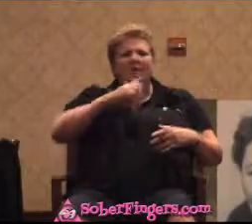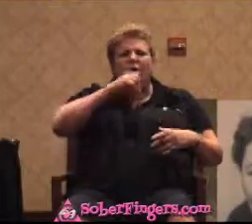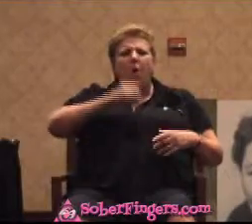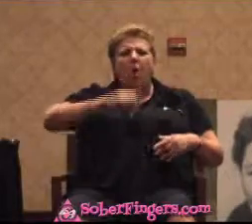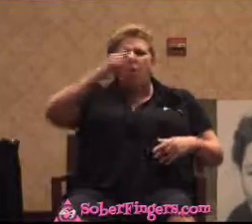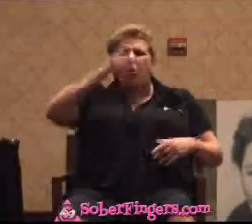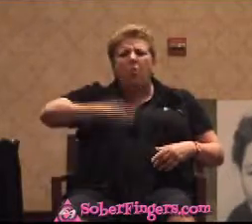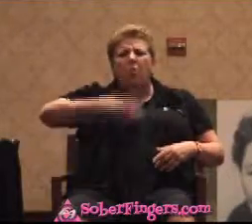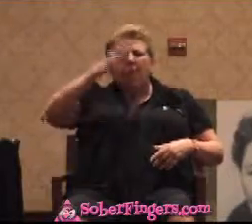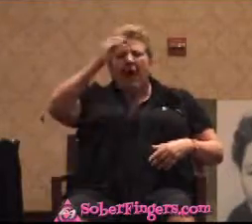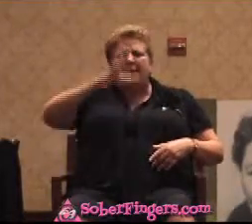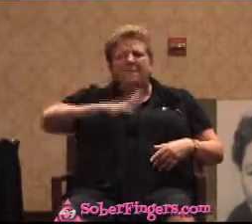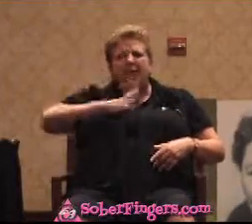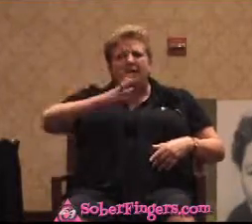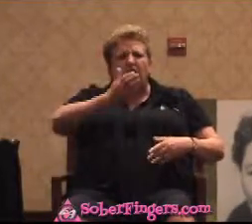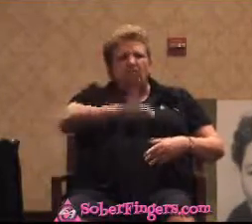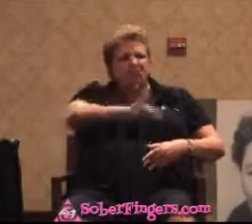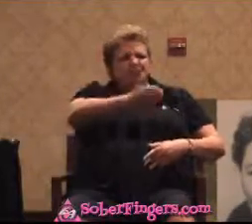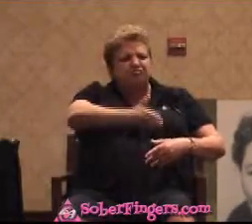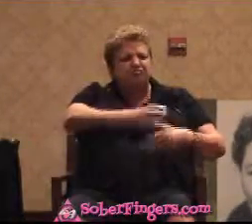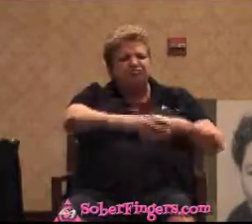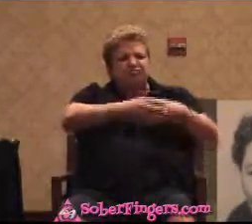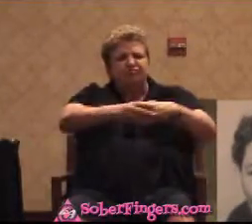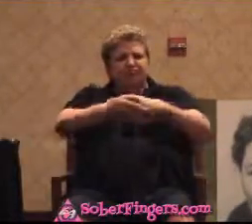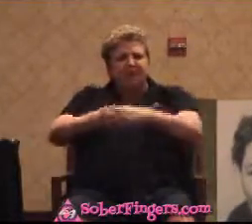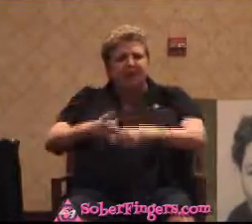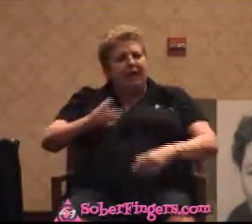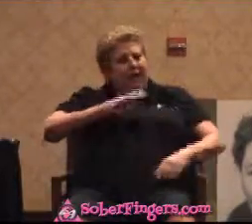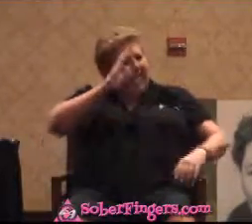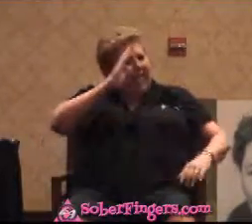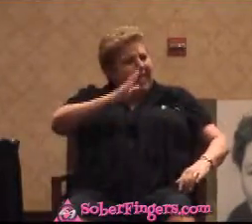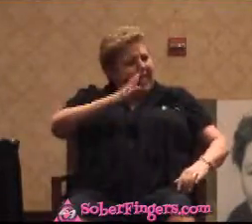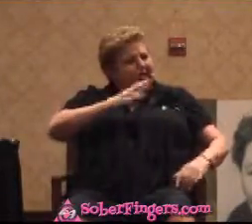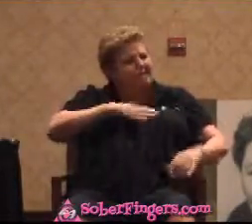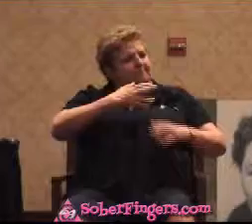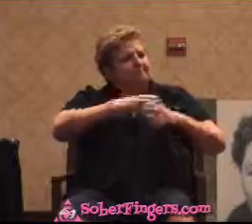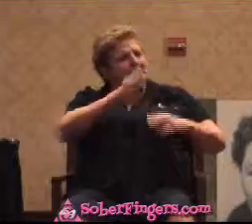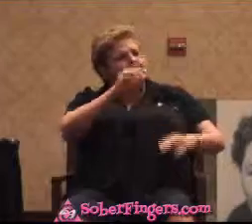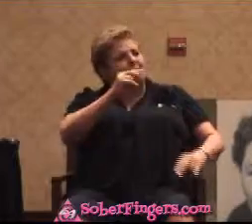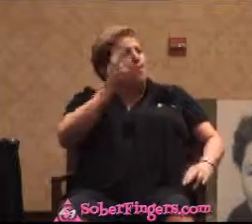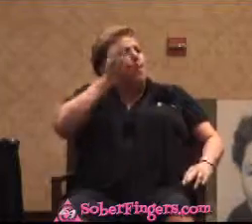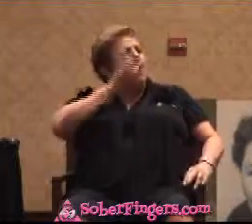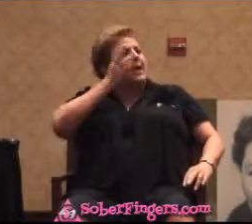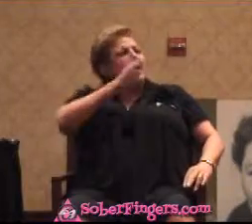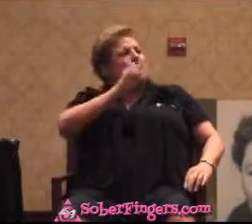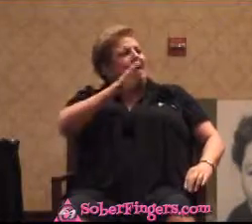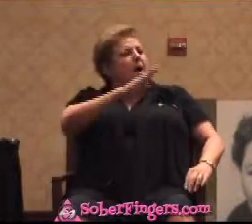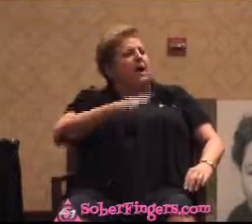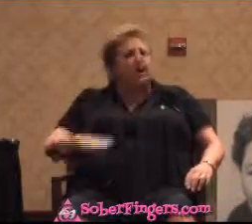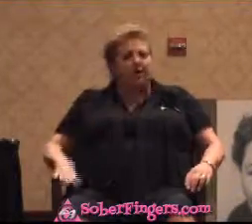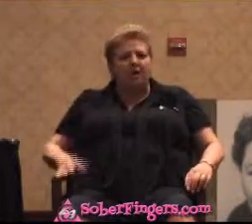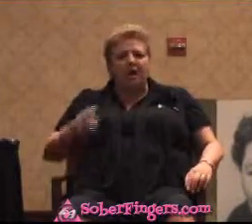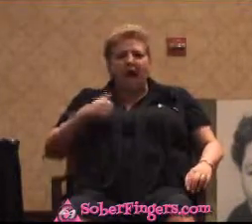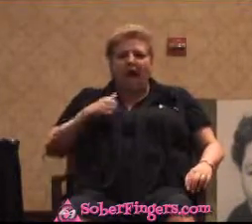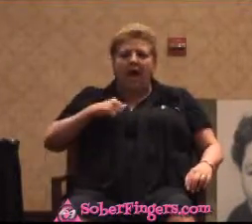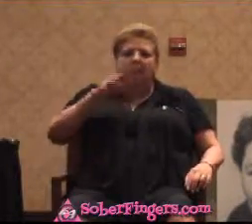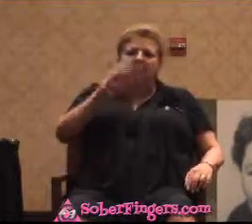hands. Hey, I'm Wino Bob. I'm Big Book Bill.